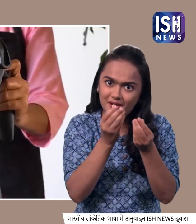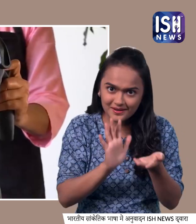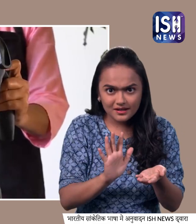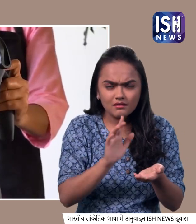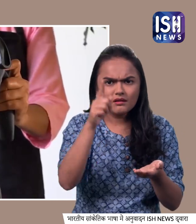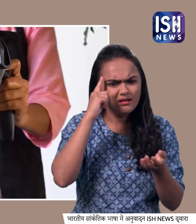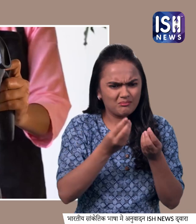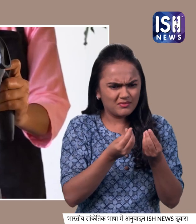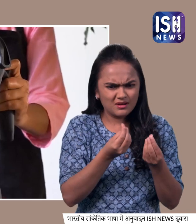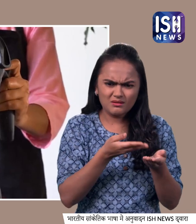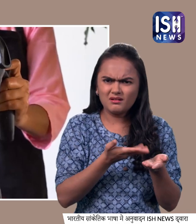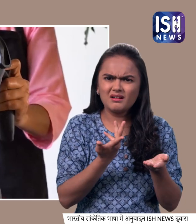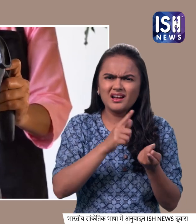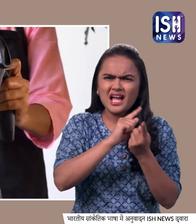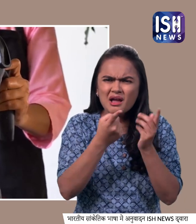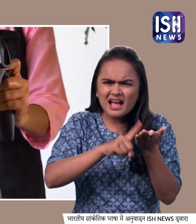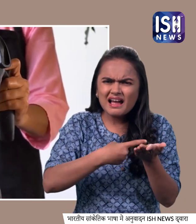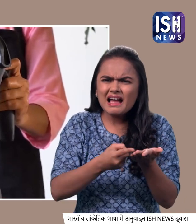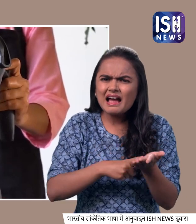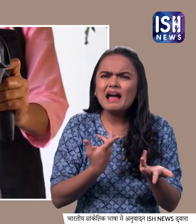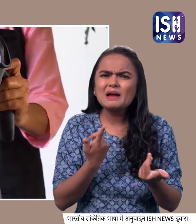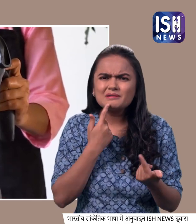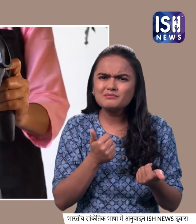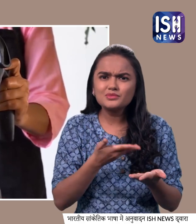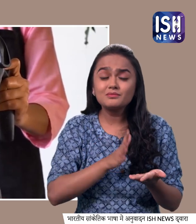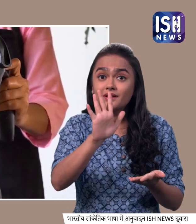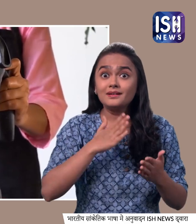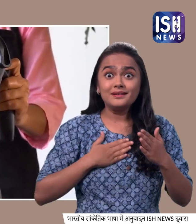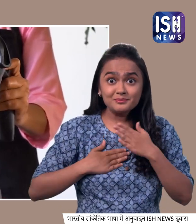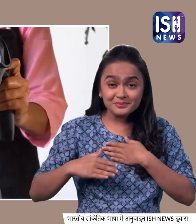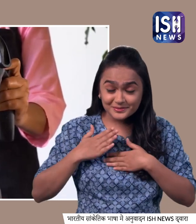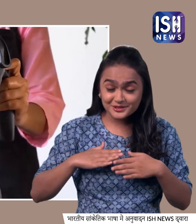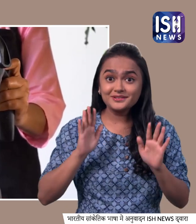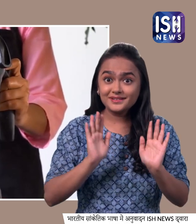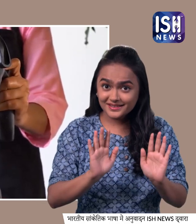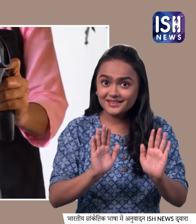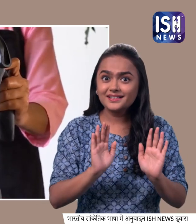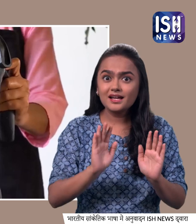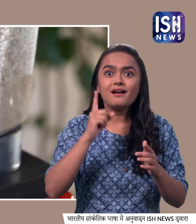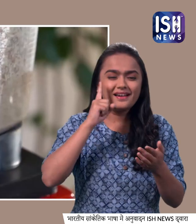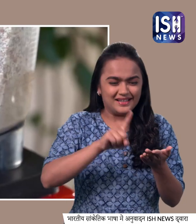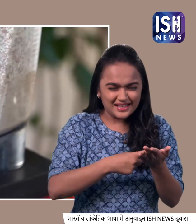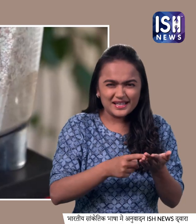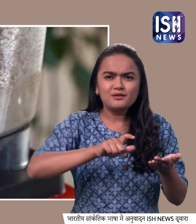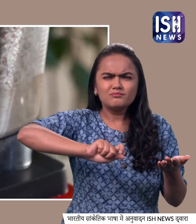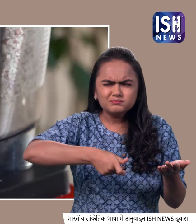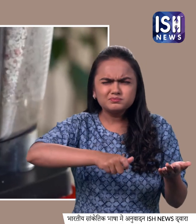You will find how to make butter. But you patient. When will blend it,